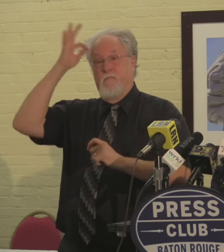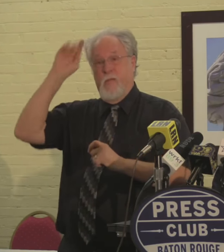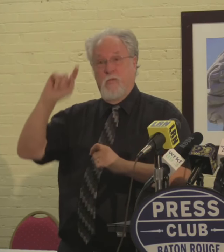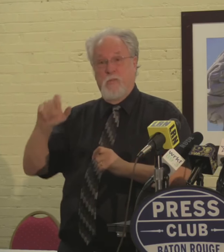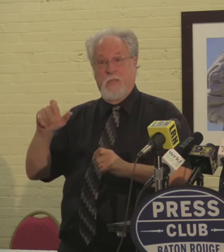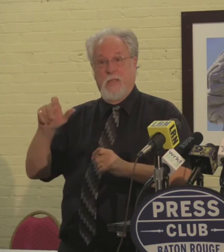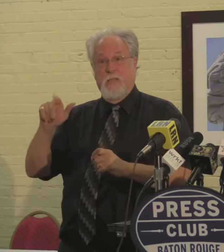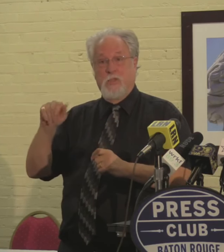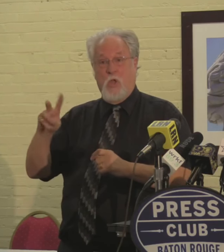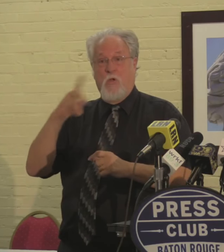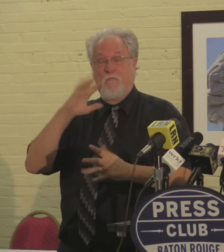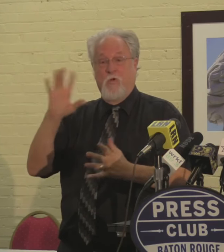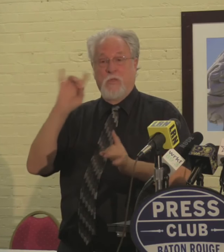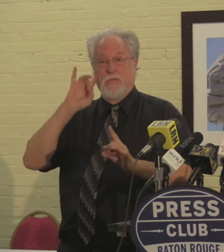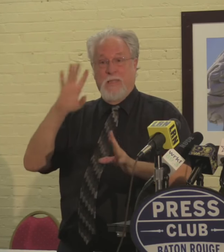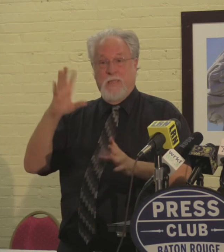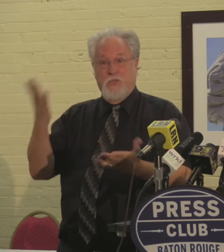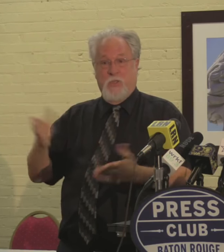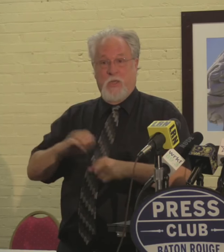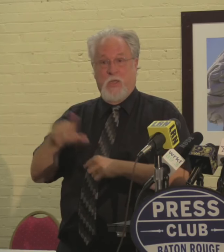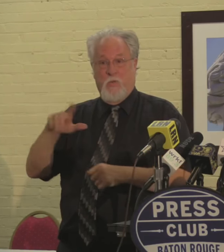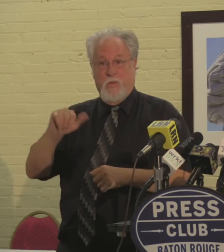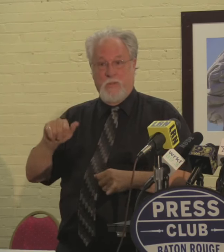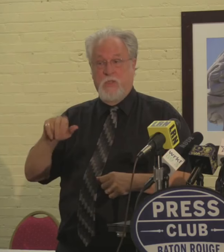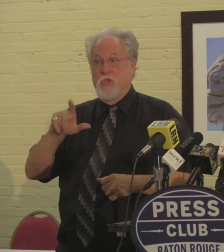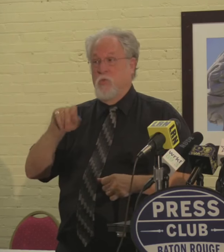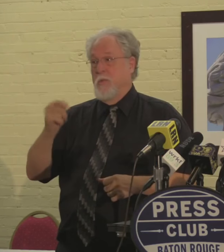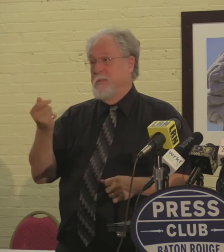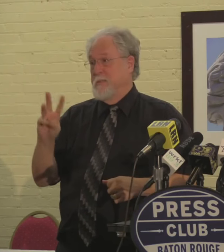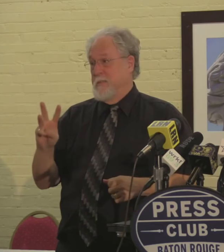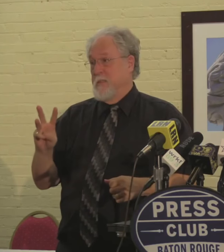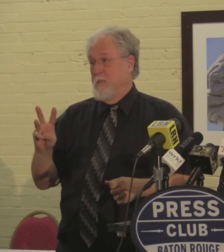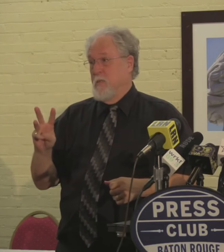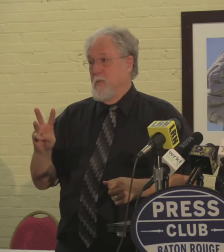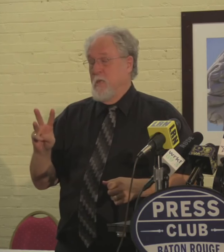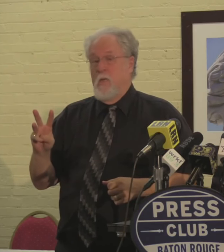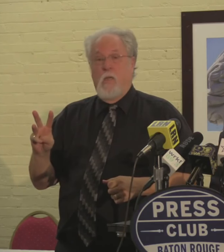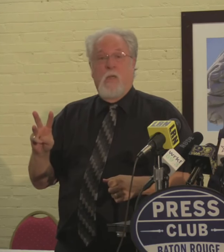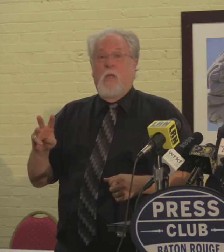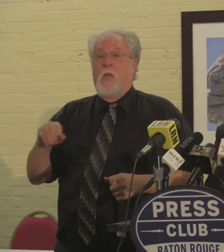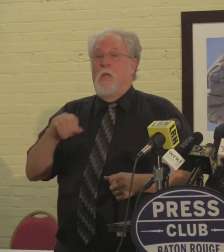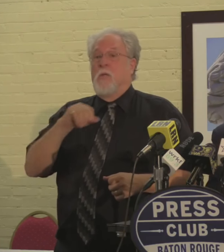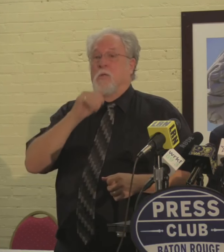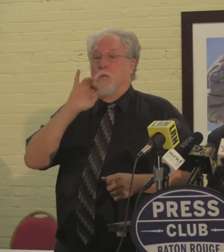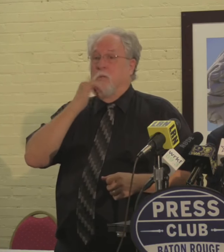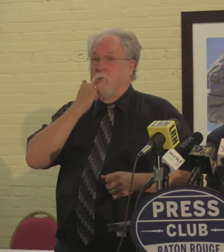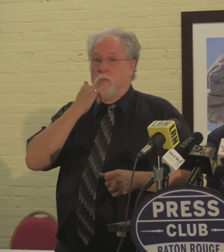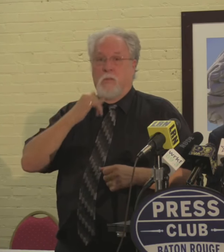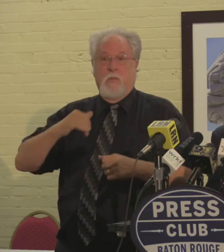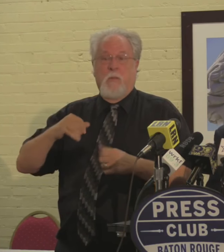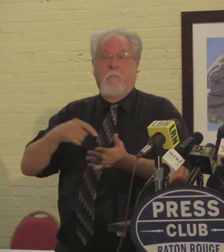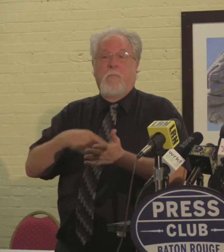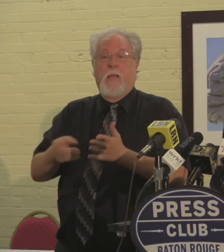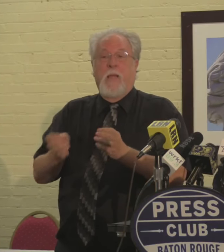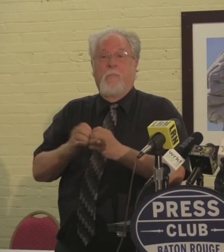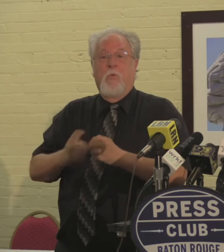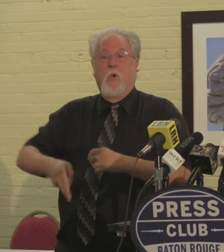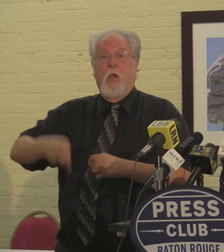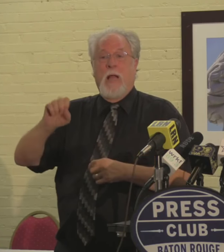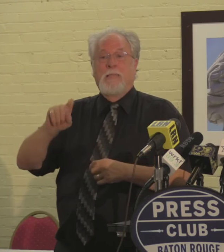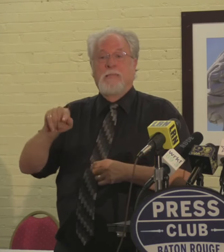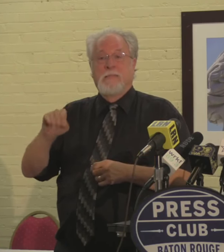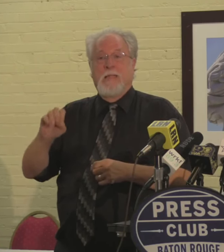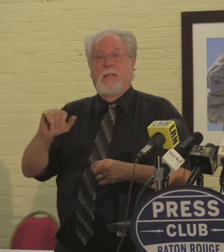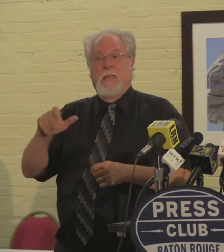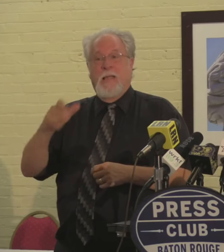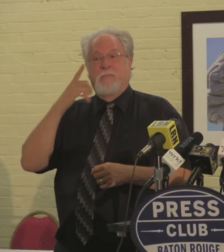the disasters here in Louisiana in 2016 don't inadvertently incur a higher state tax as a result of